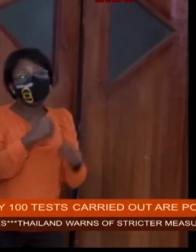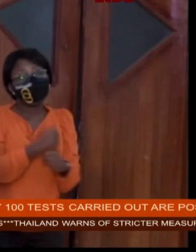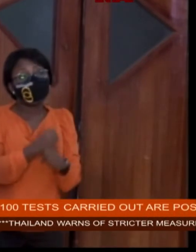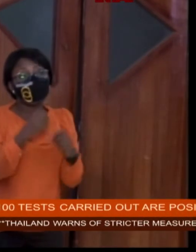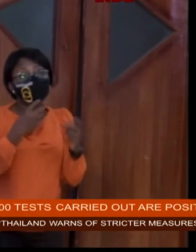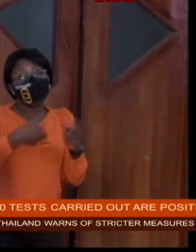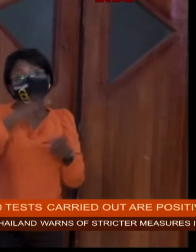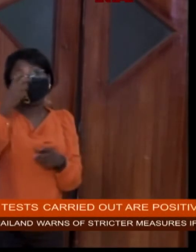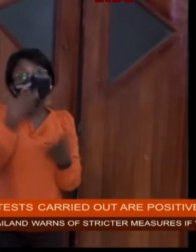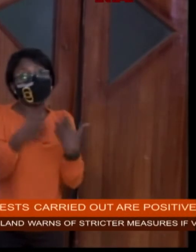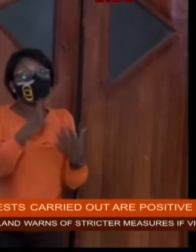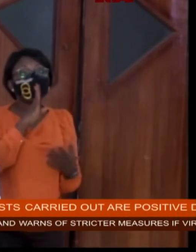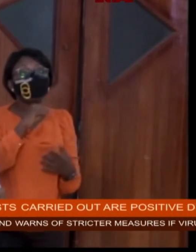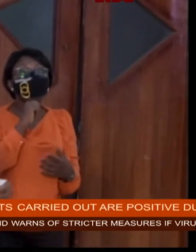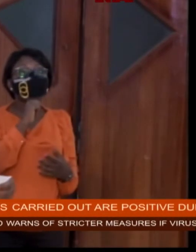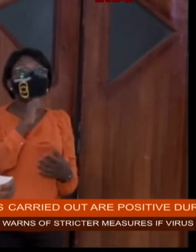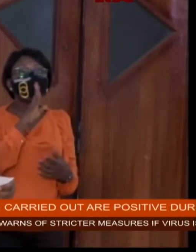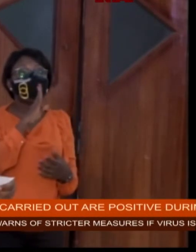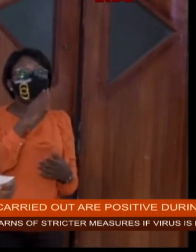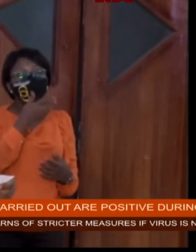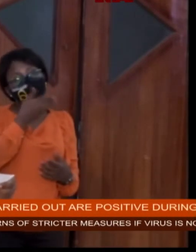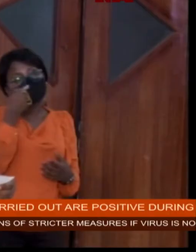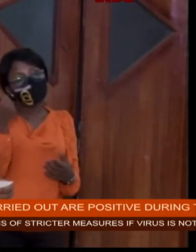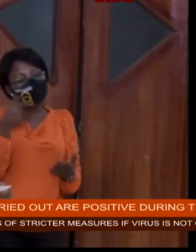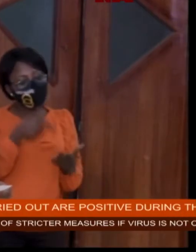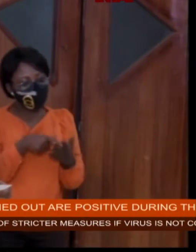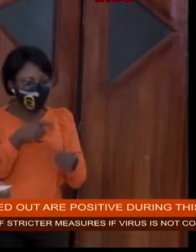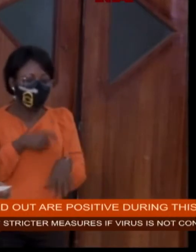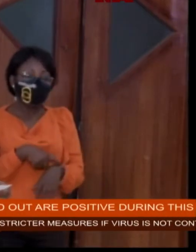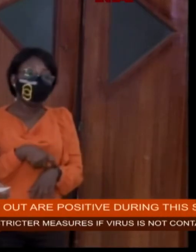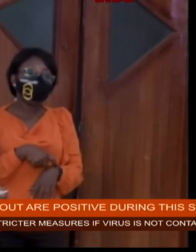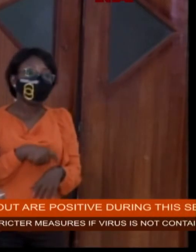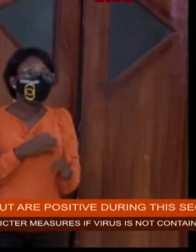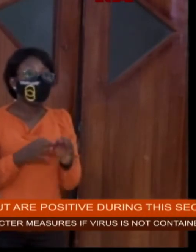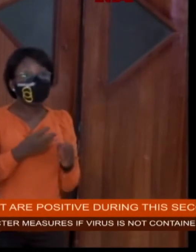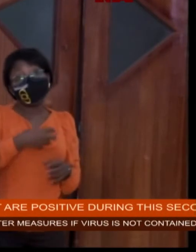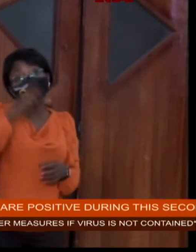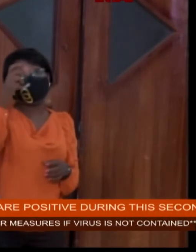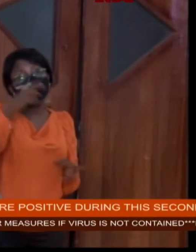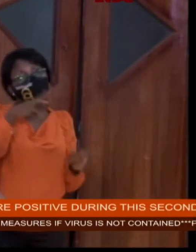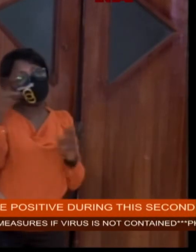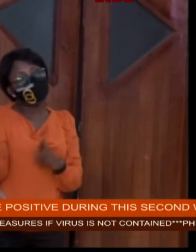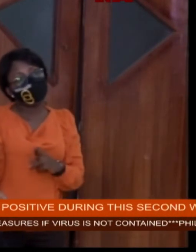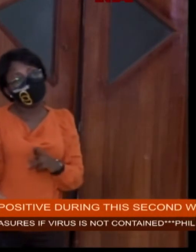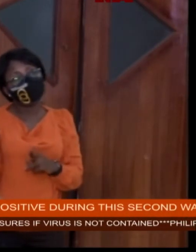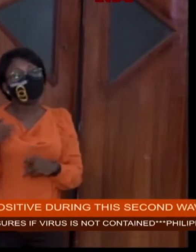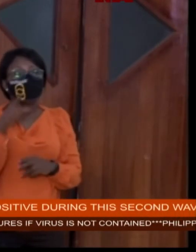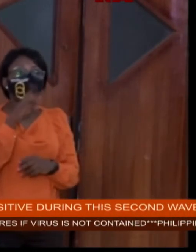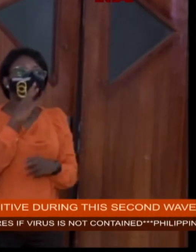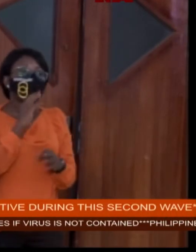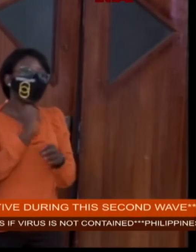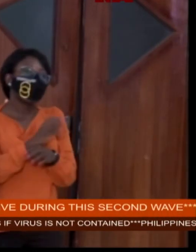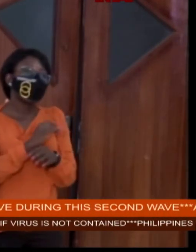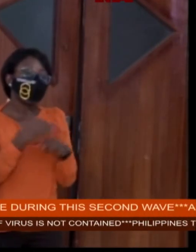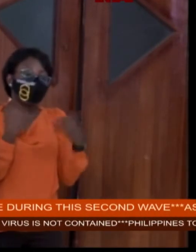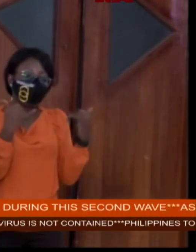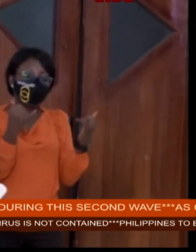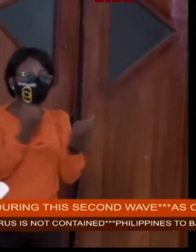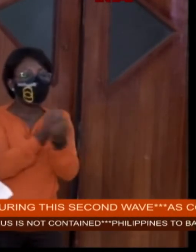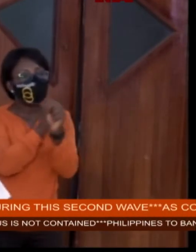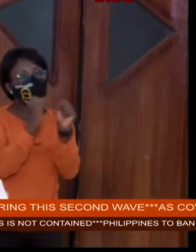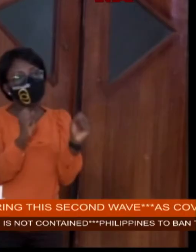not be the best at this time. And then, of course, if you've traveled already, you are advised to play